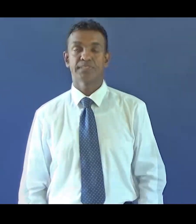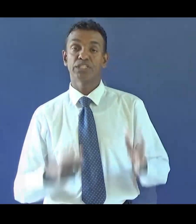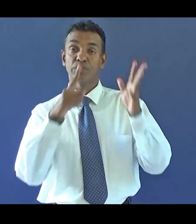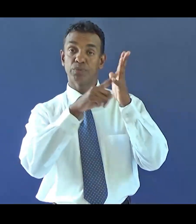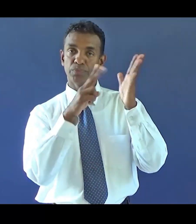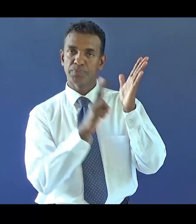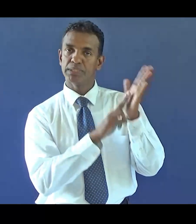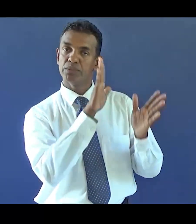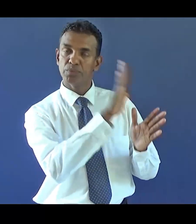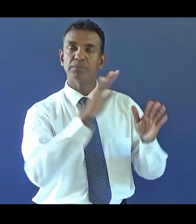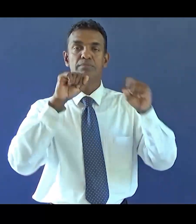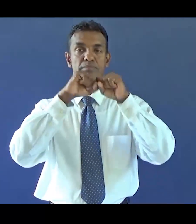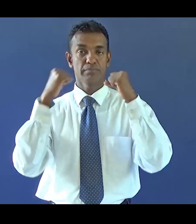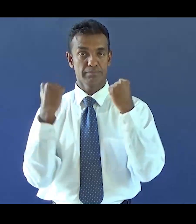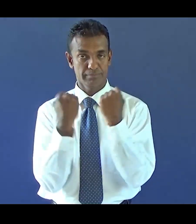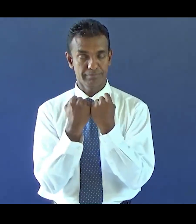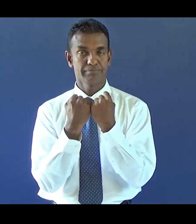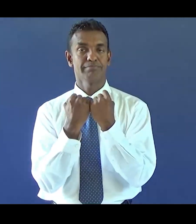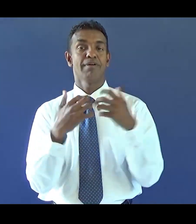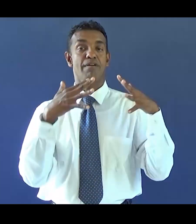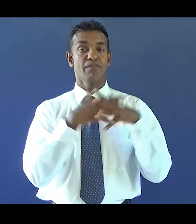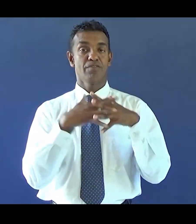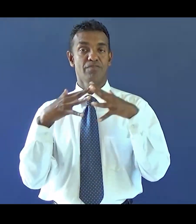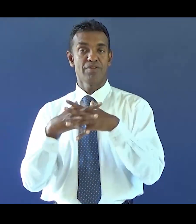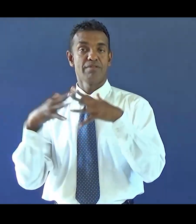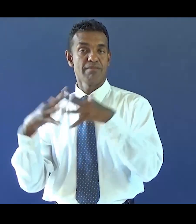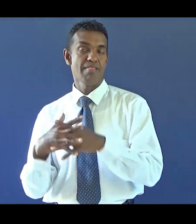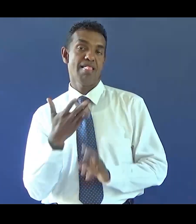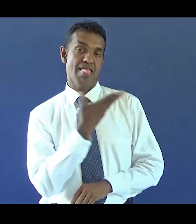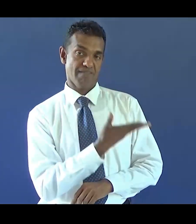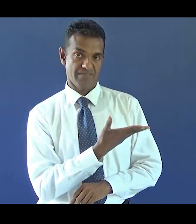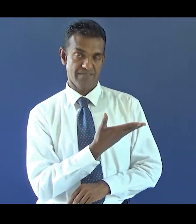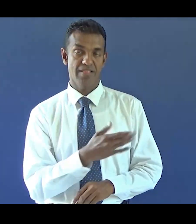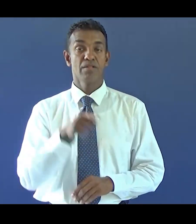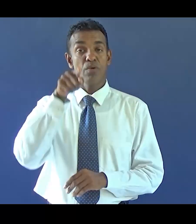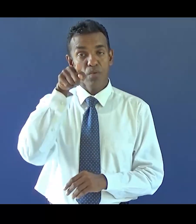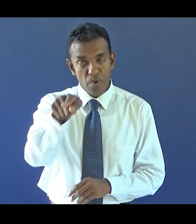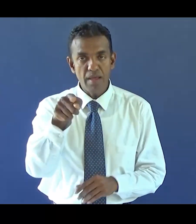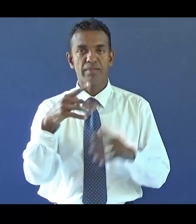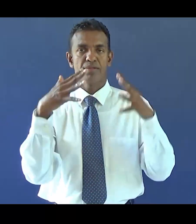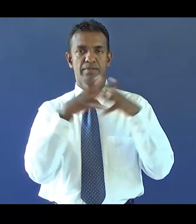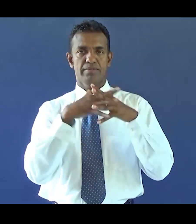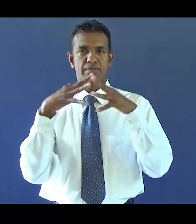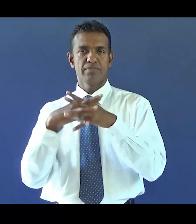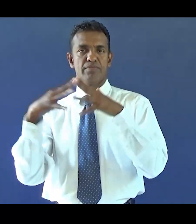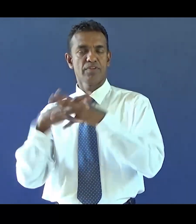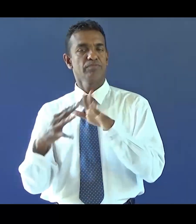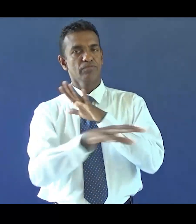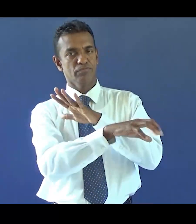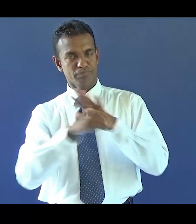Easy Read. You can find the full agreement on the UN Enable website at